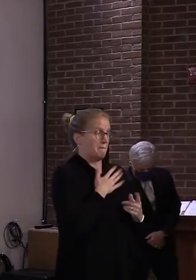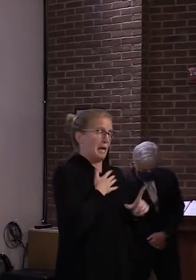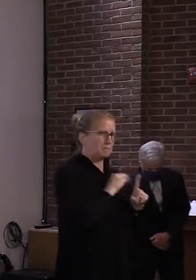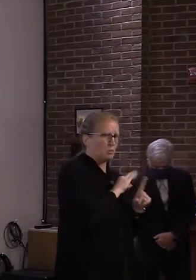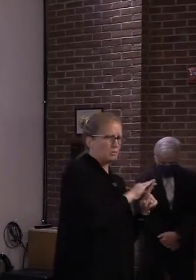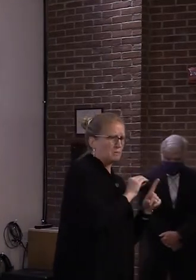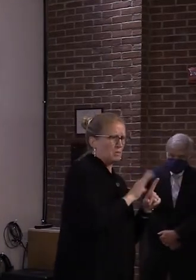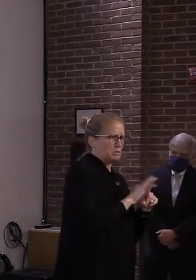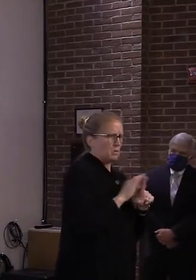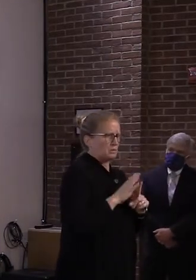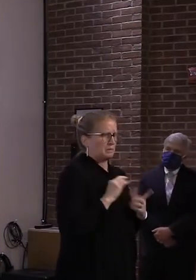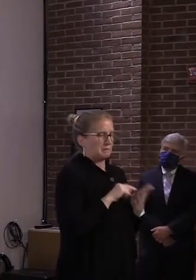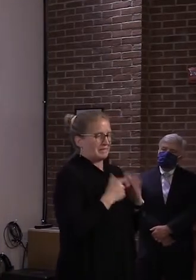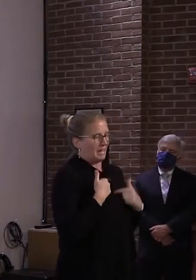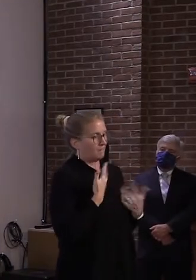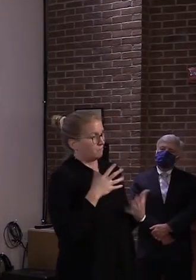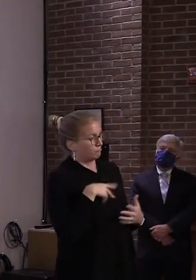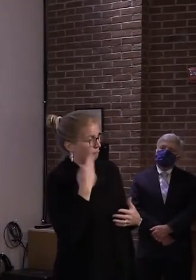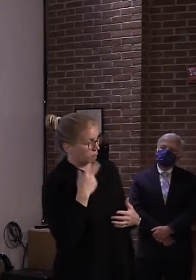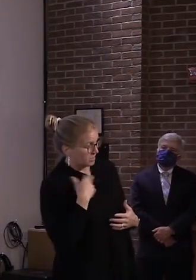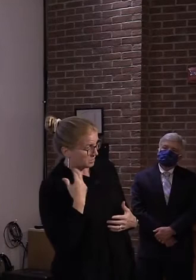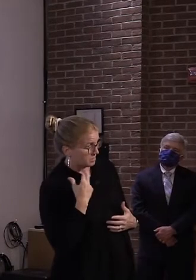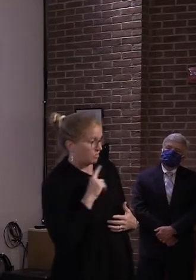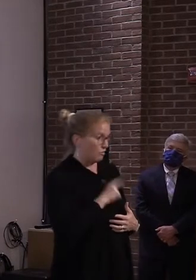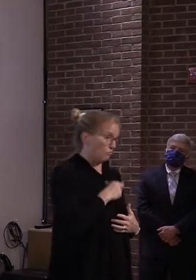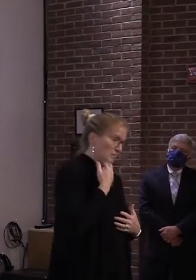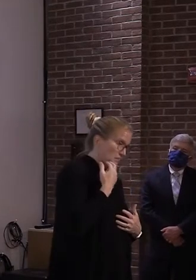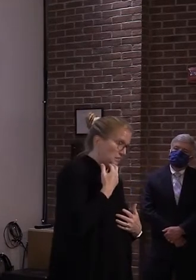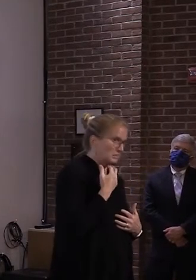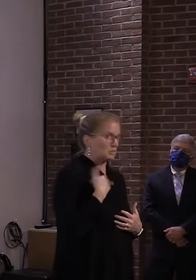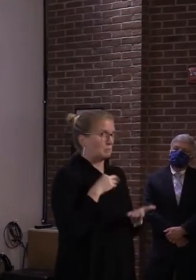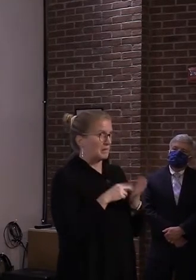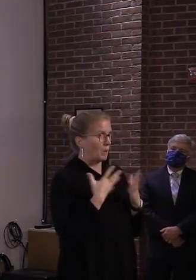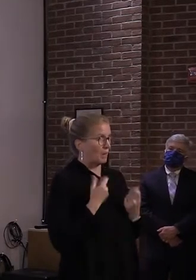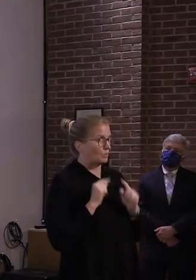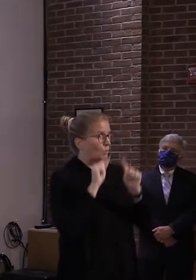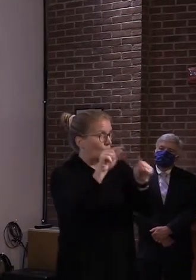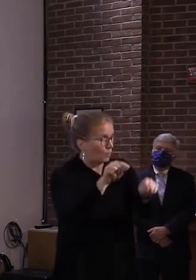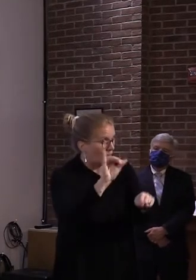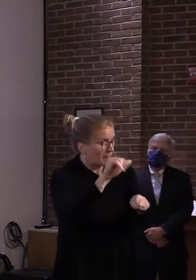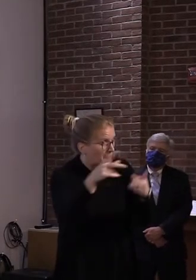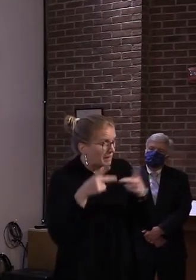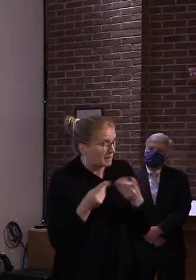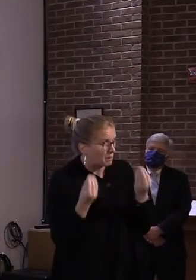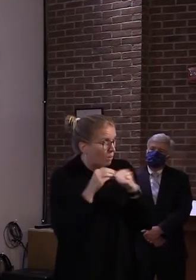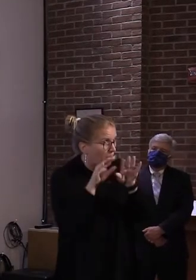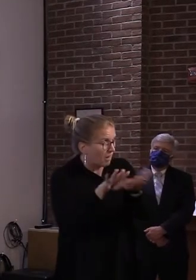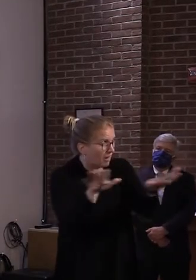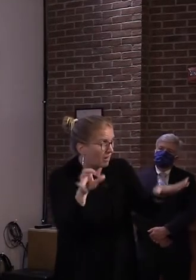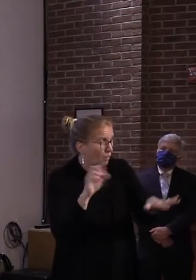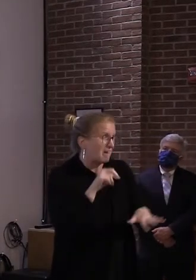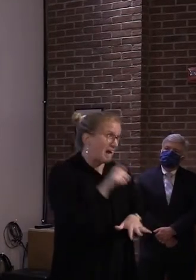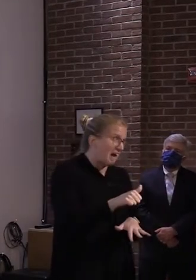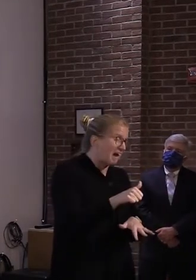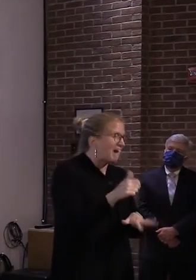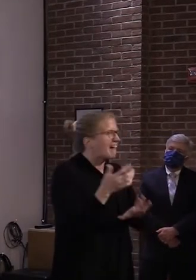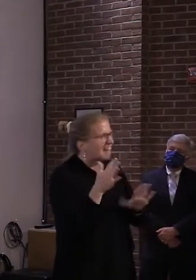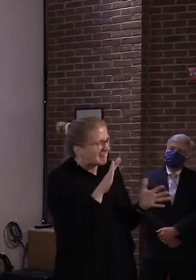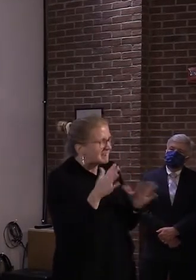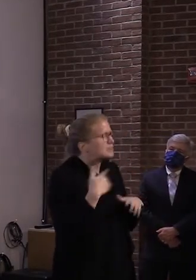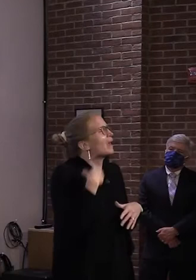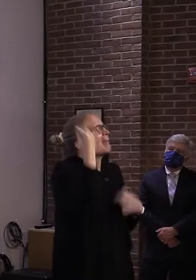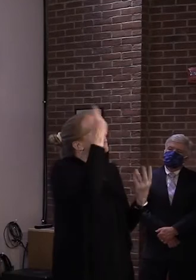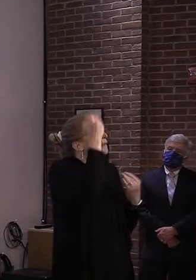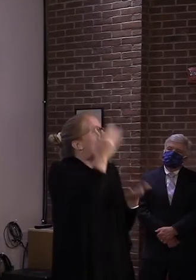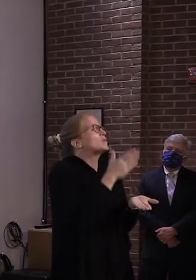diet and you've decided, I'm having a piece of birthday cake today, and that breaks every rule in my diet, but